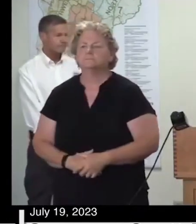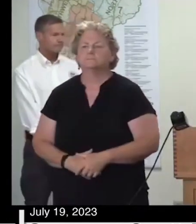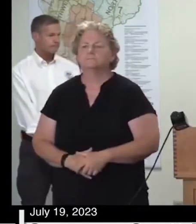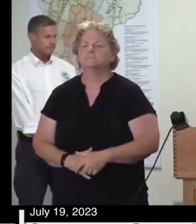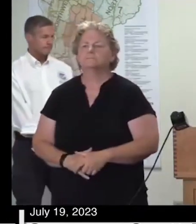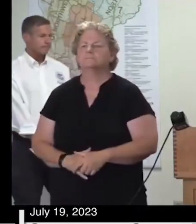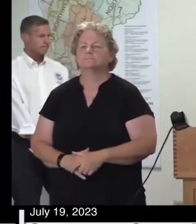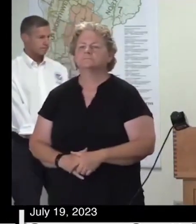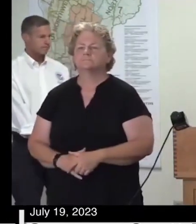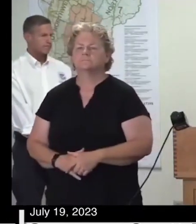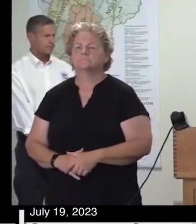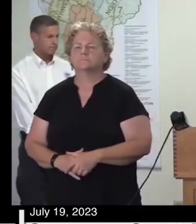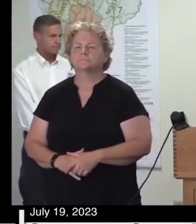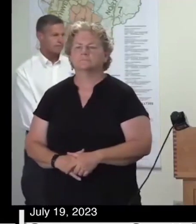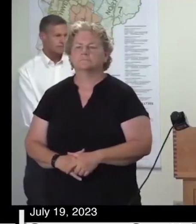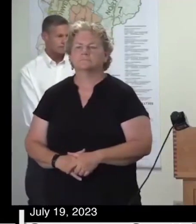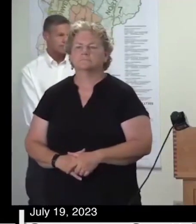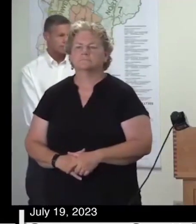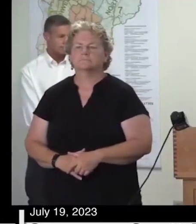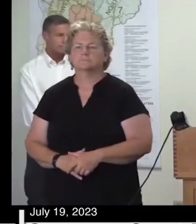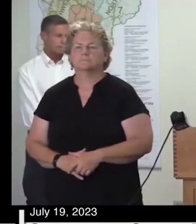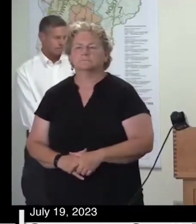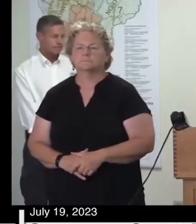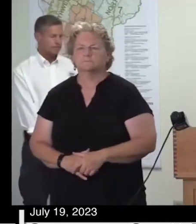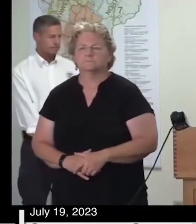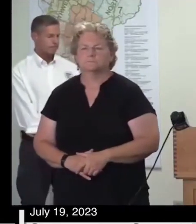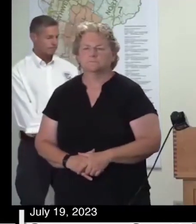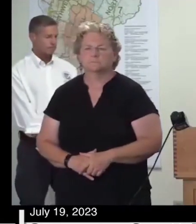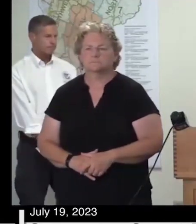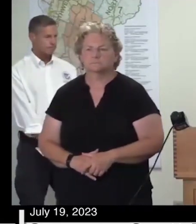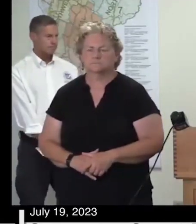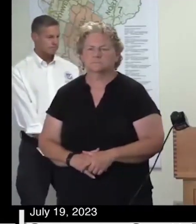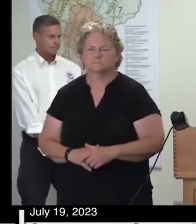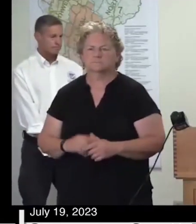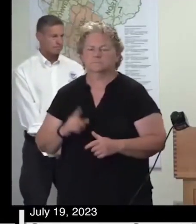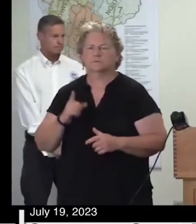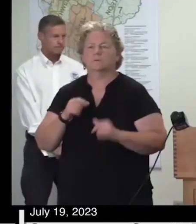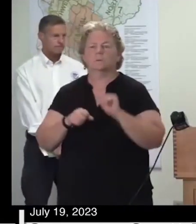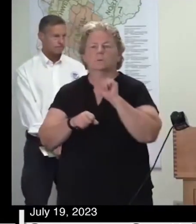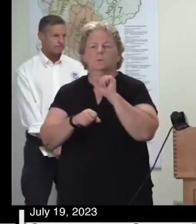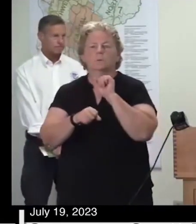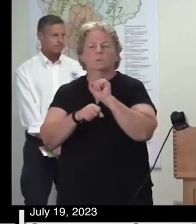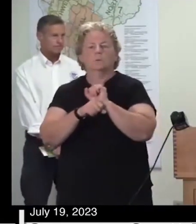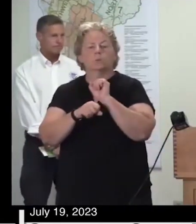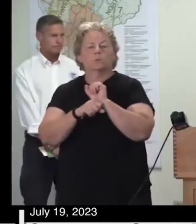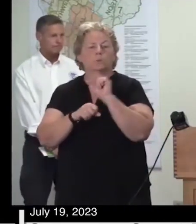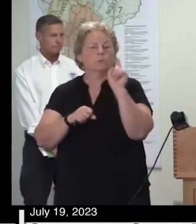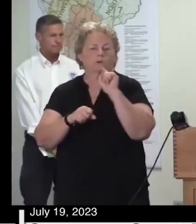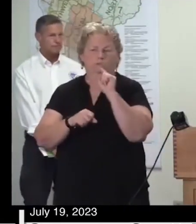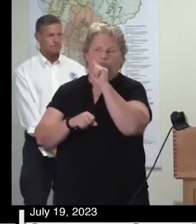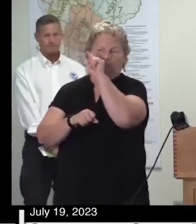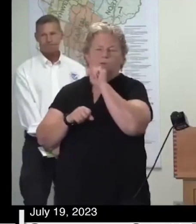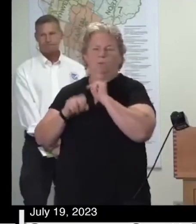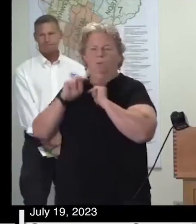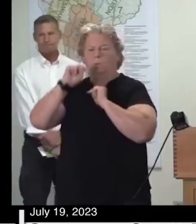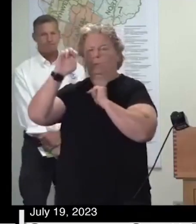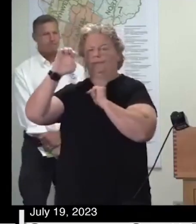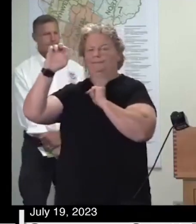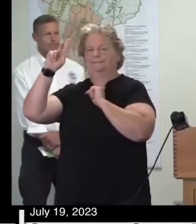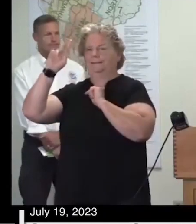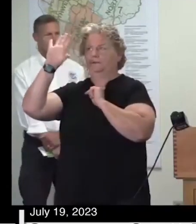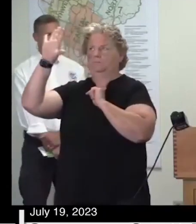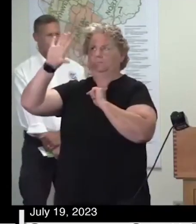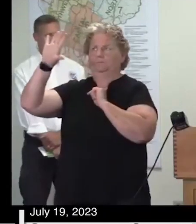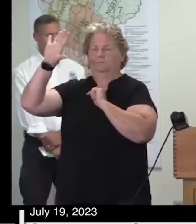Services. Those folks are ready to answer the calls, like I said earlier, from our community members who may need their assistance. Did you